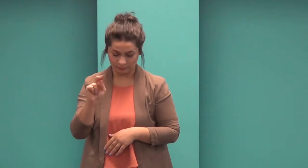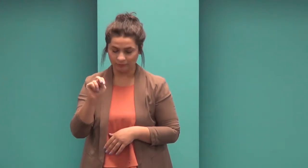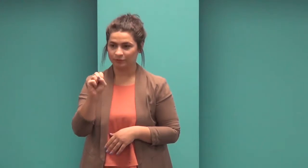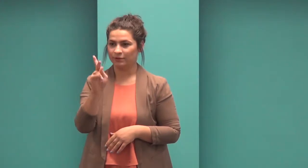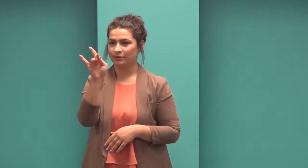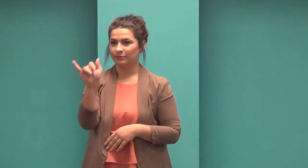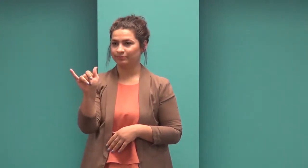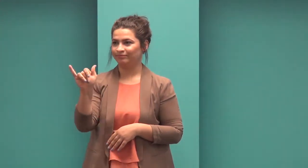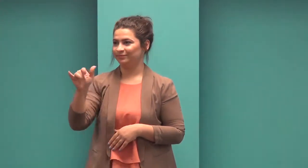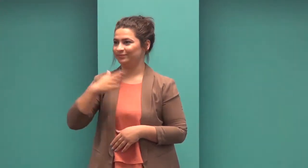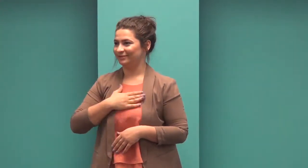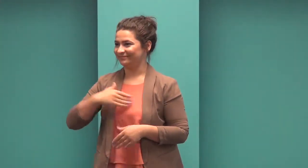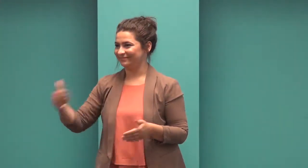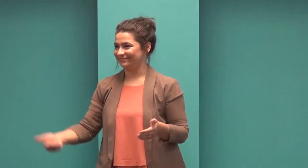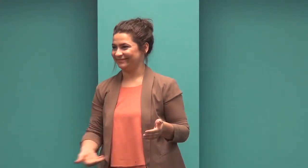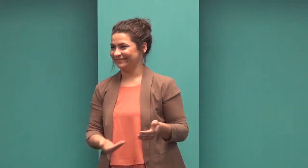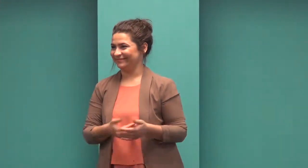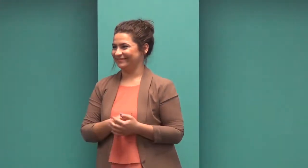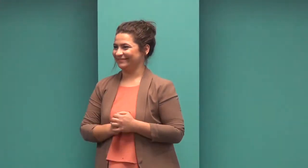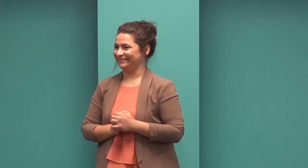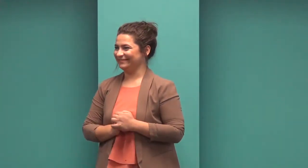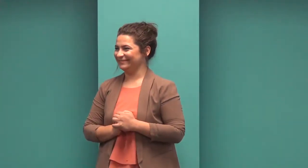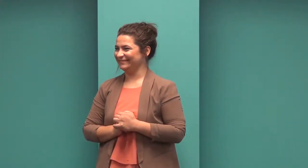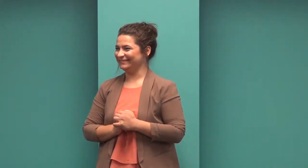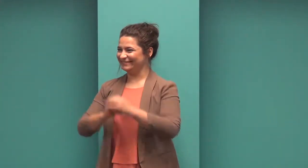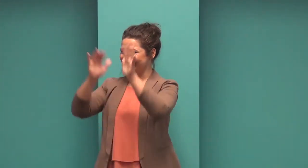come up as a presenter is Robert Sadansky.